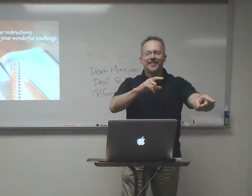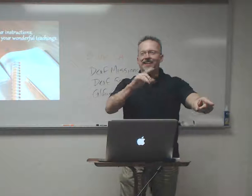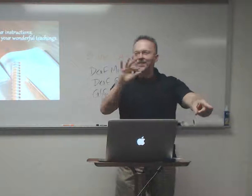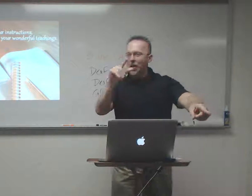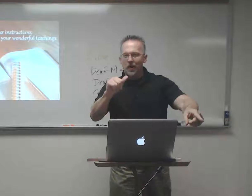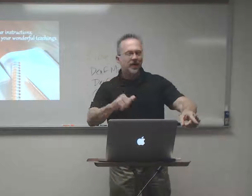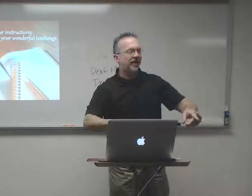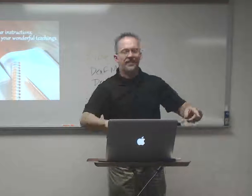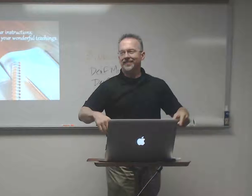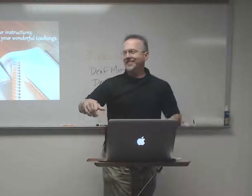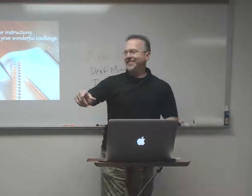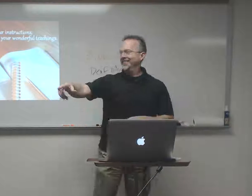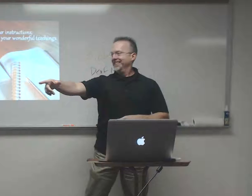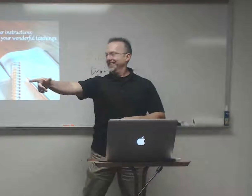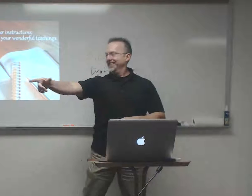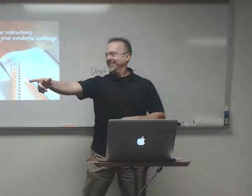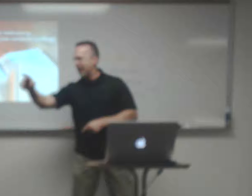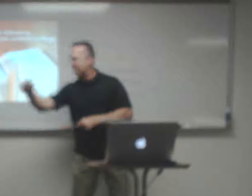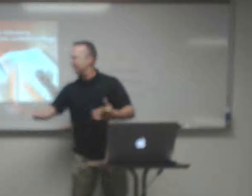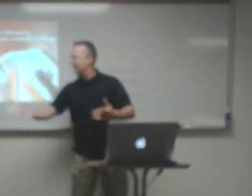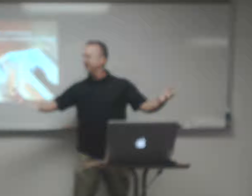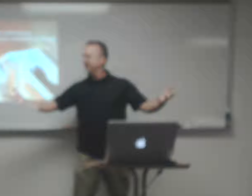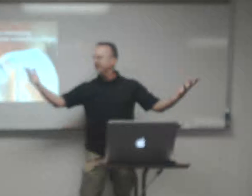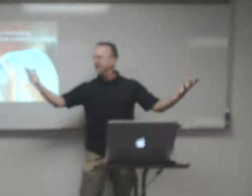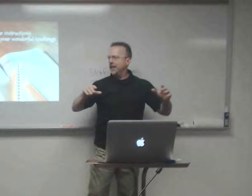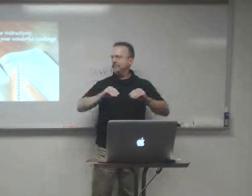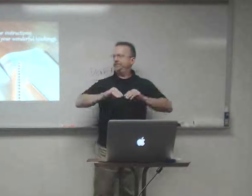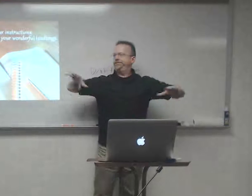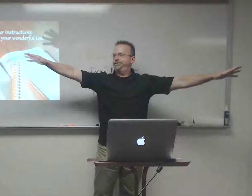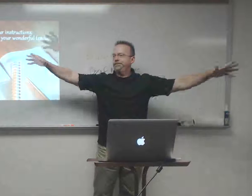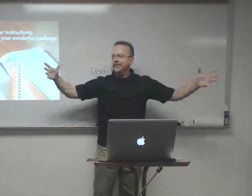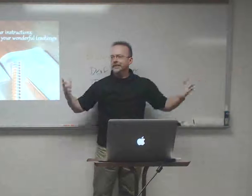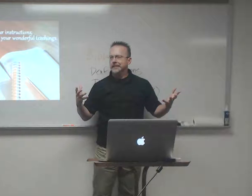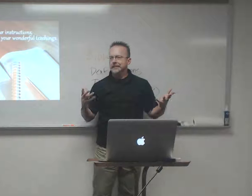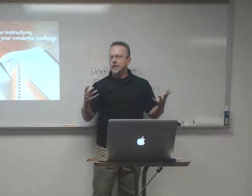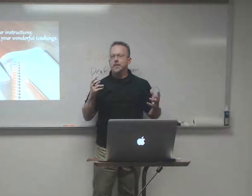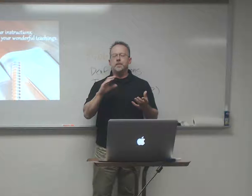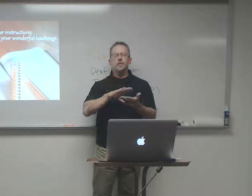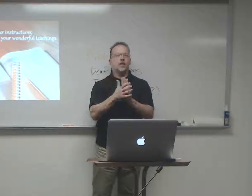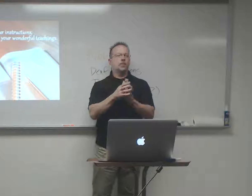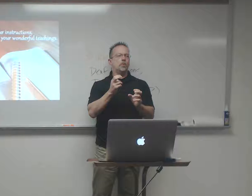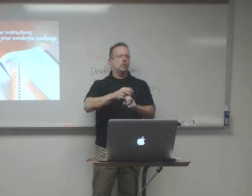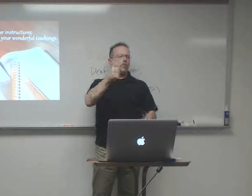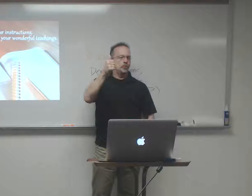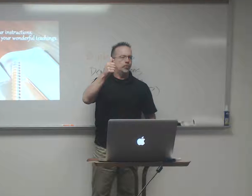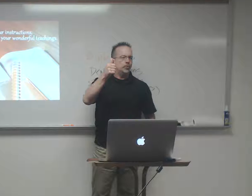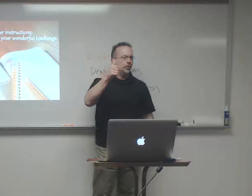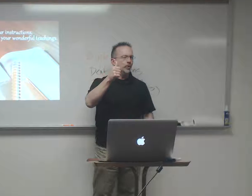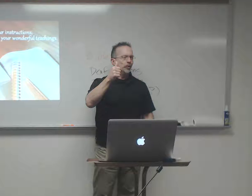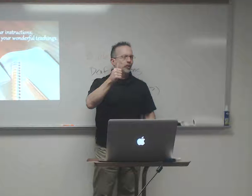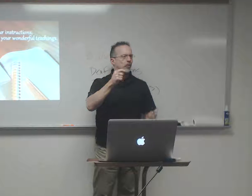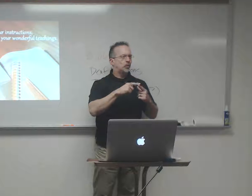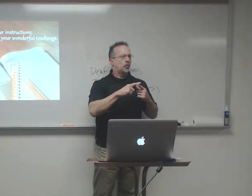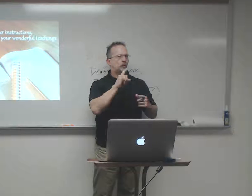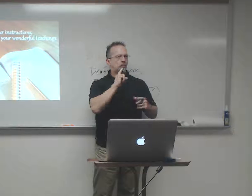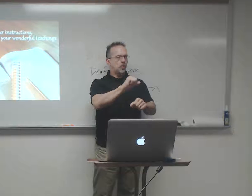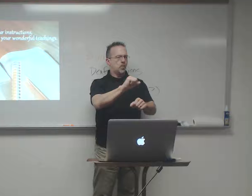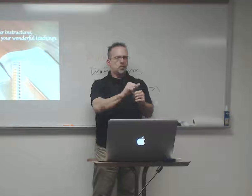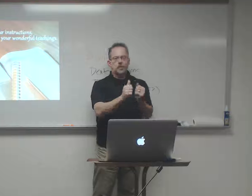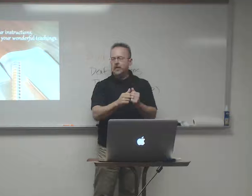We have different people in Texas and Florida and California and Alabama. We're all kind of spread out there. It becomes a little bit